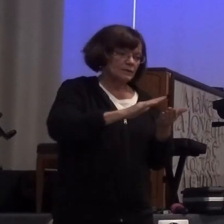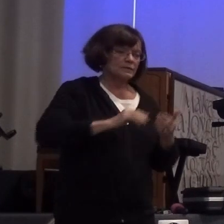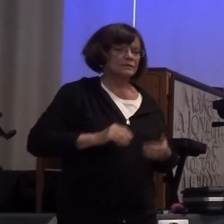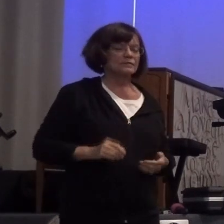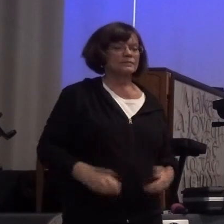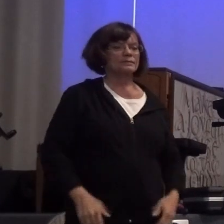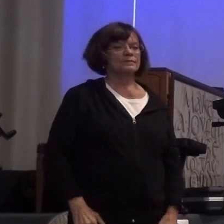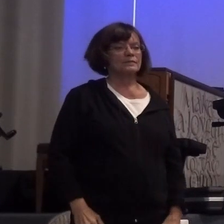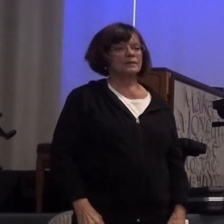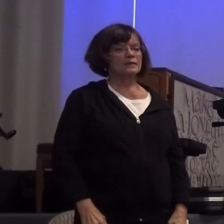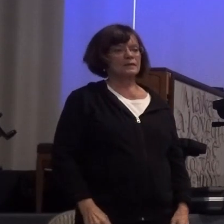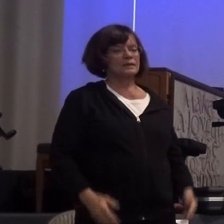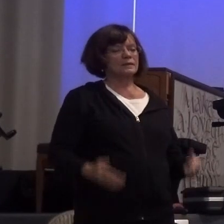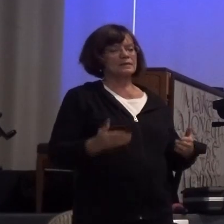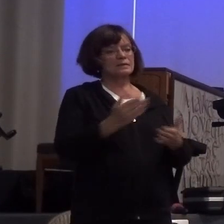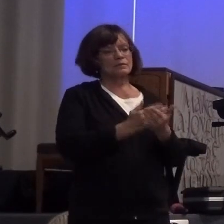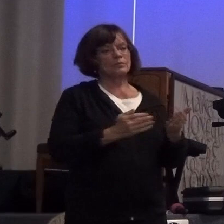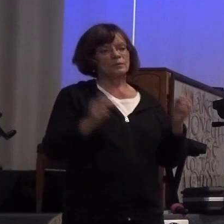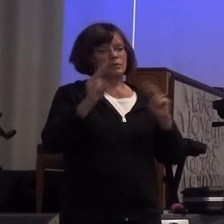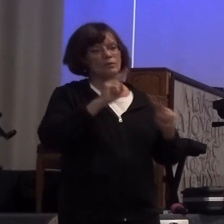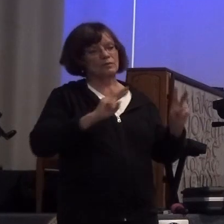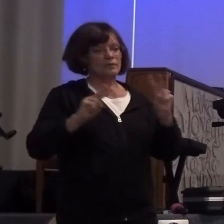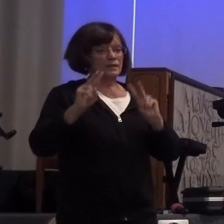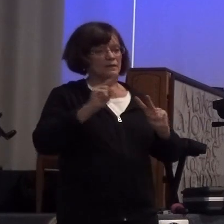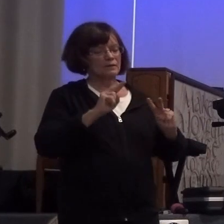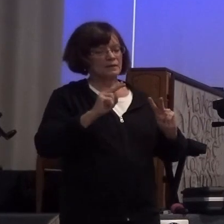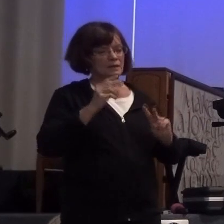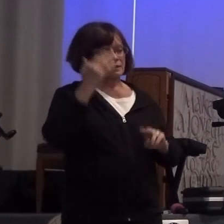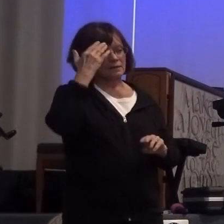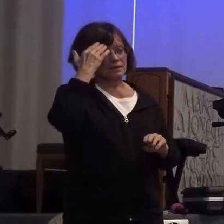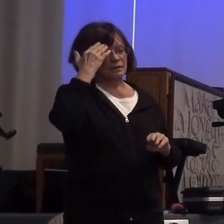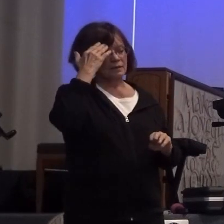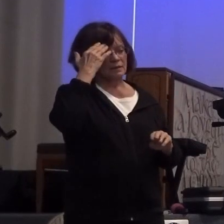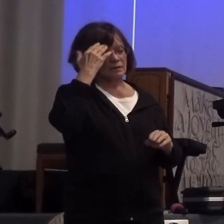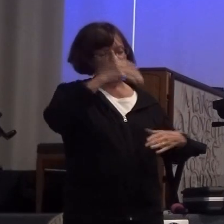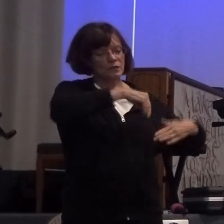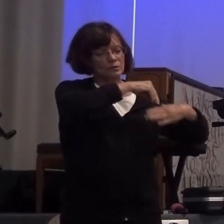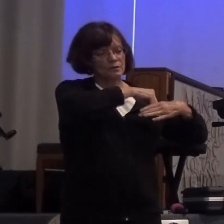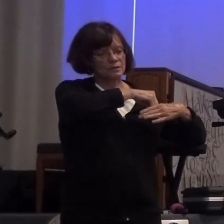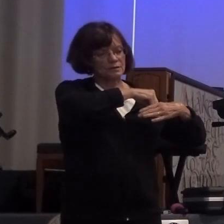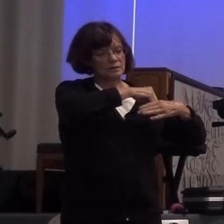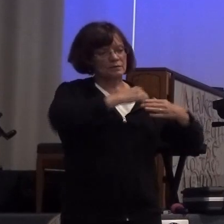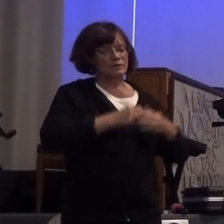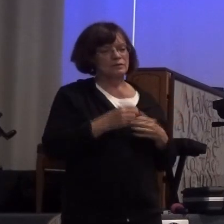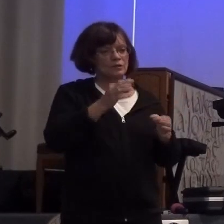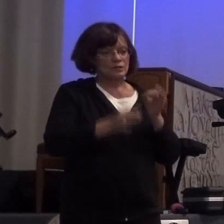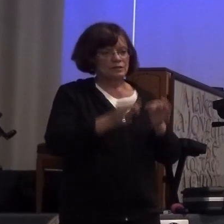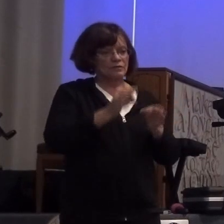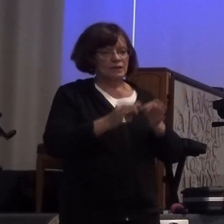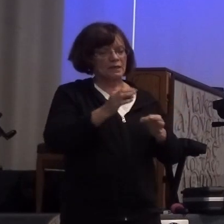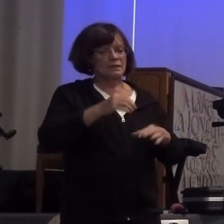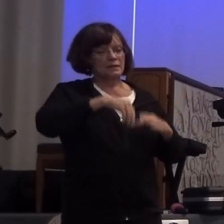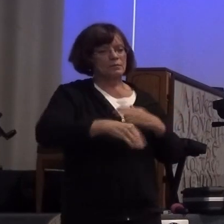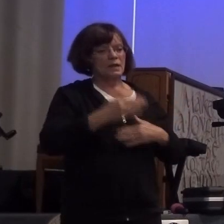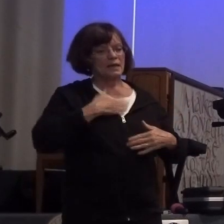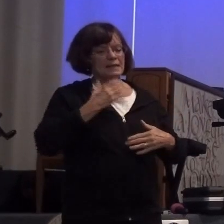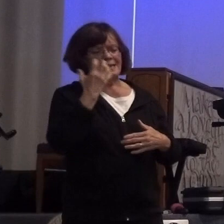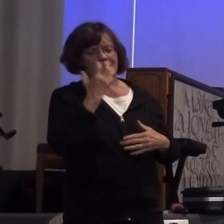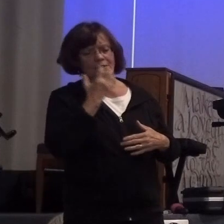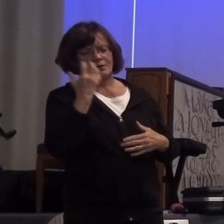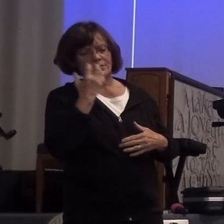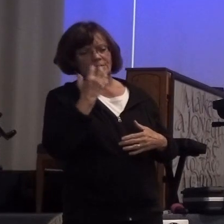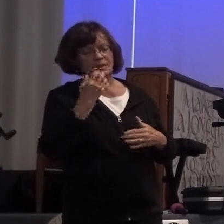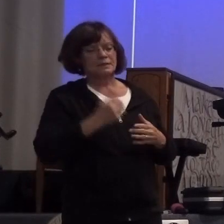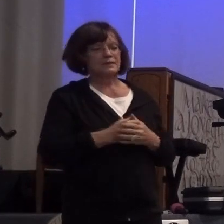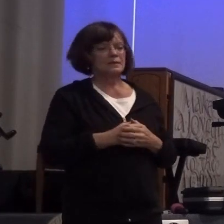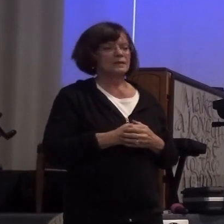think that things happen in their life and they, I included, I feel justified in my anger. I feel